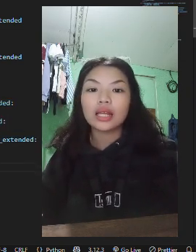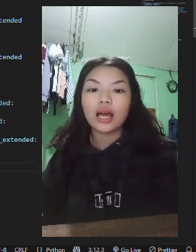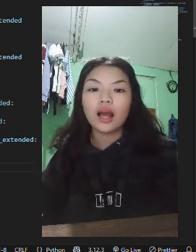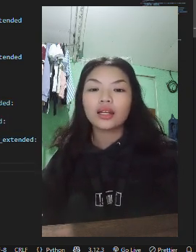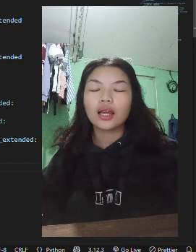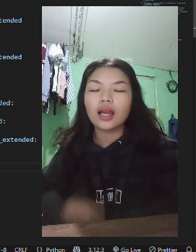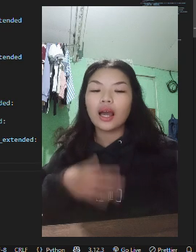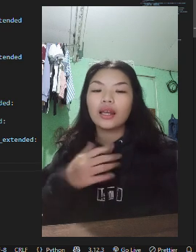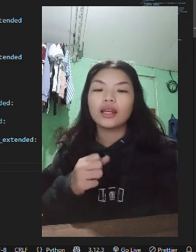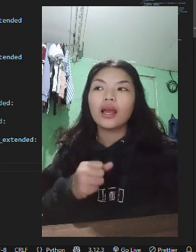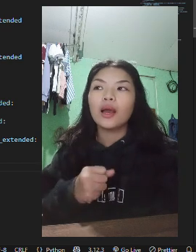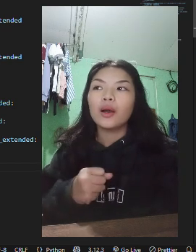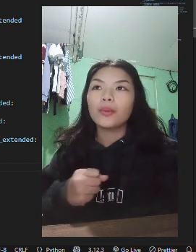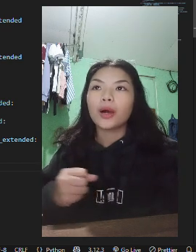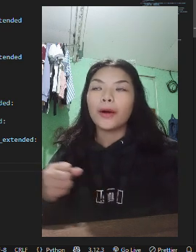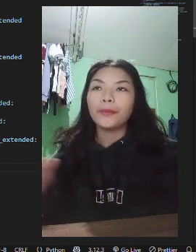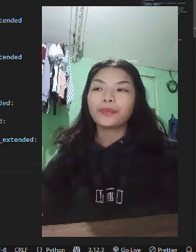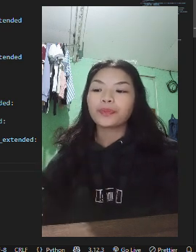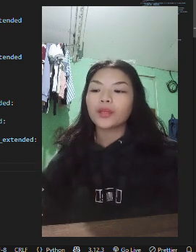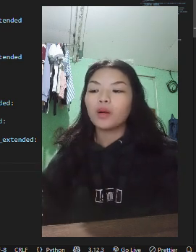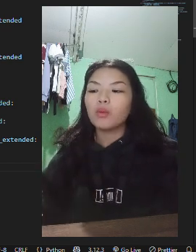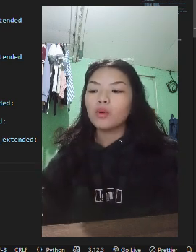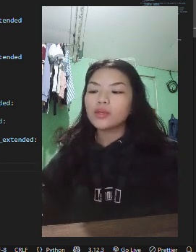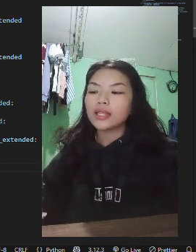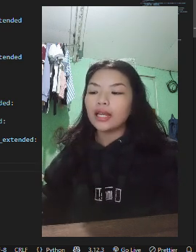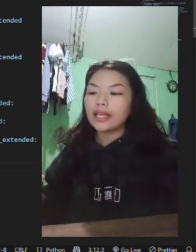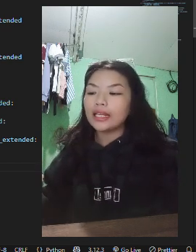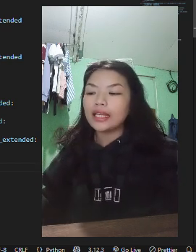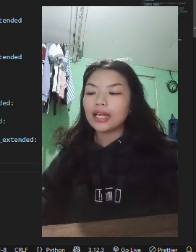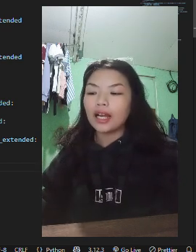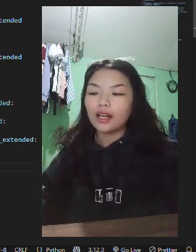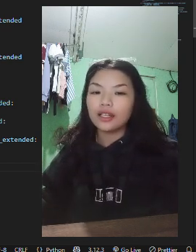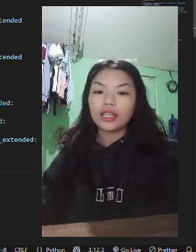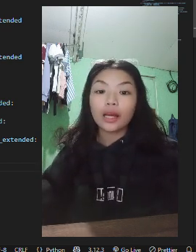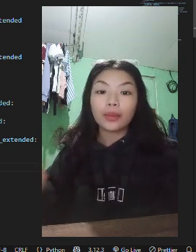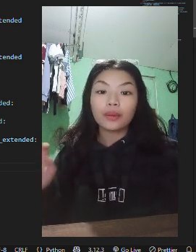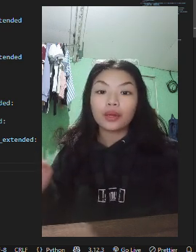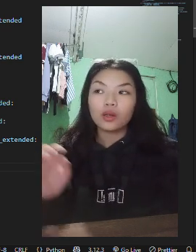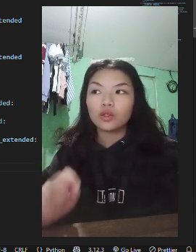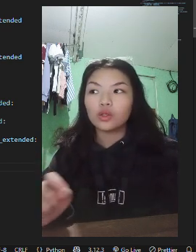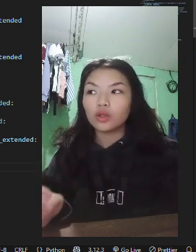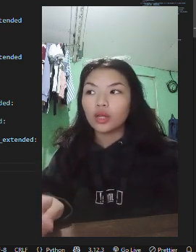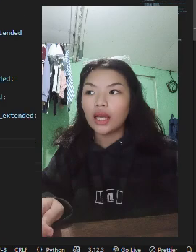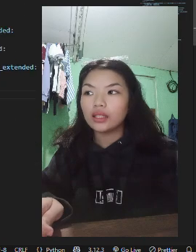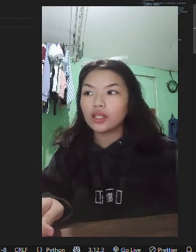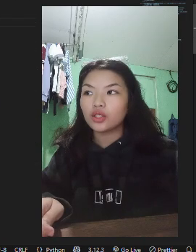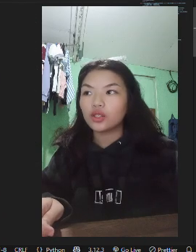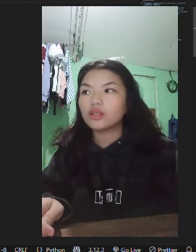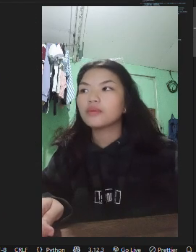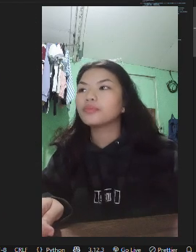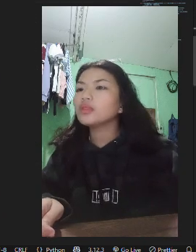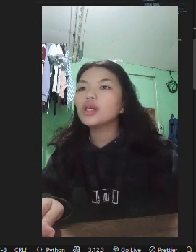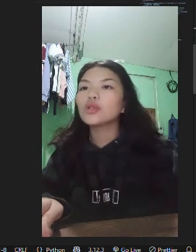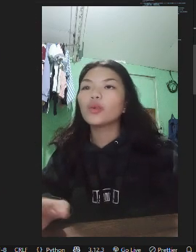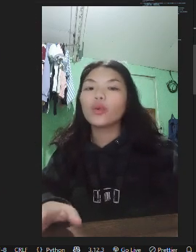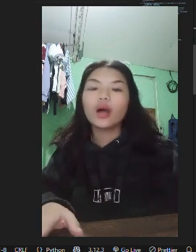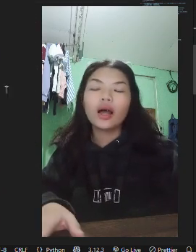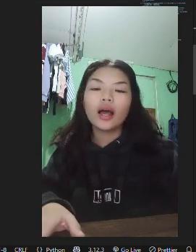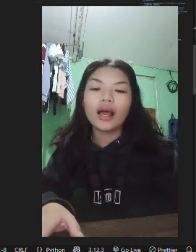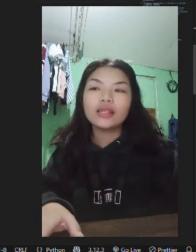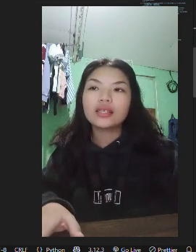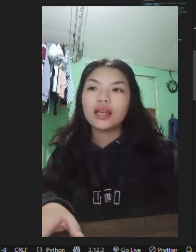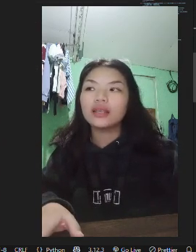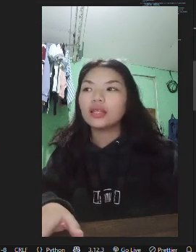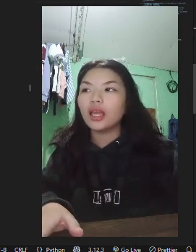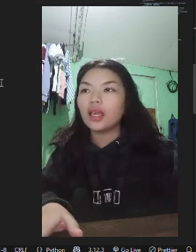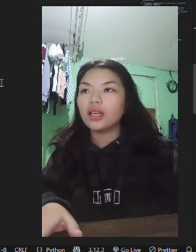kani sila ang daghan most likely nga may kapare-pareho jud og hand gestures. So